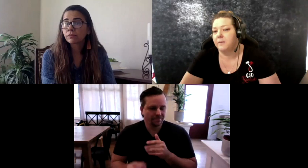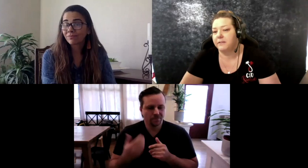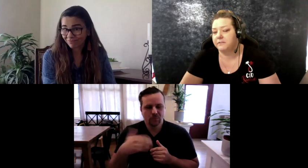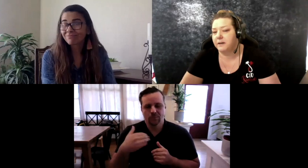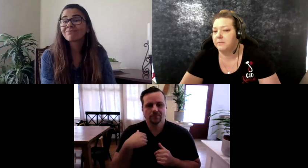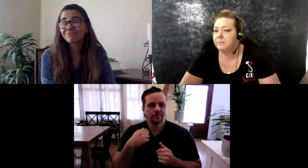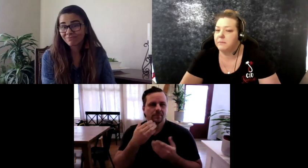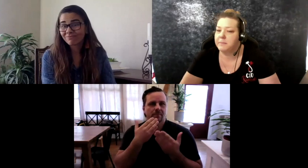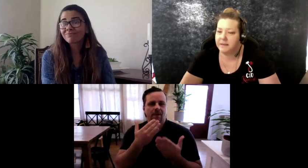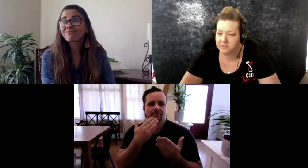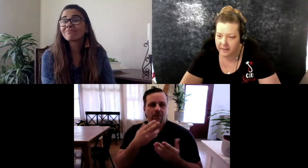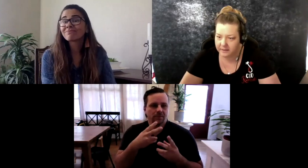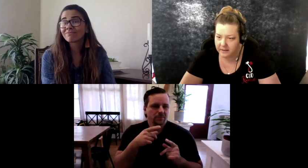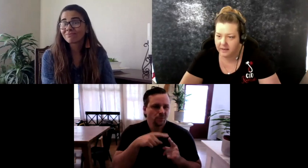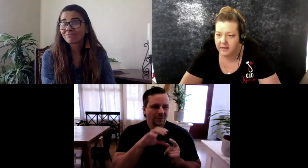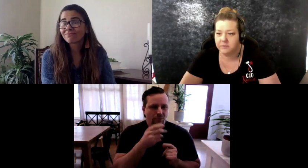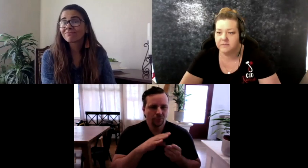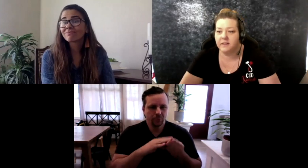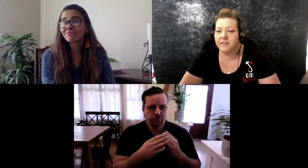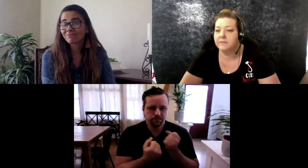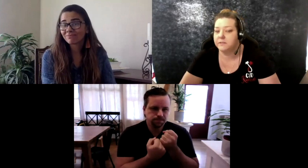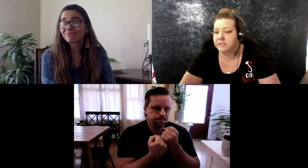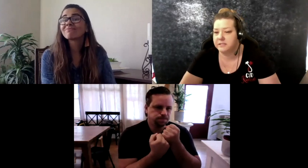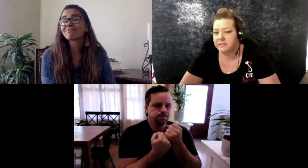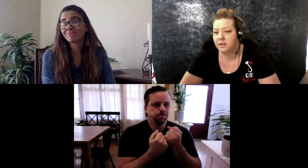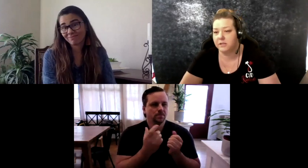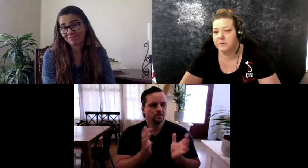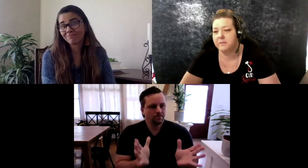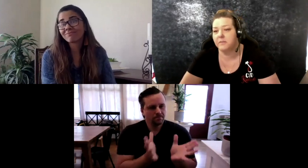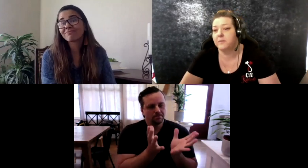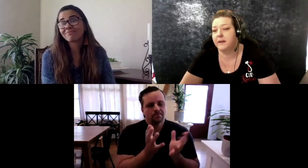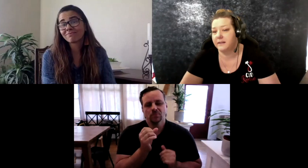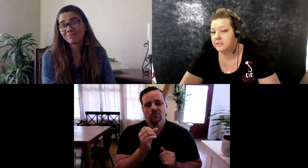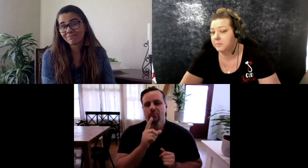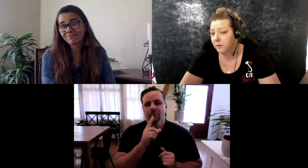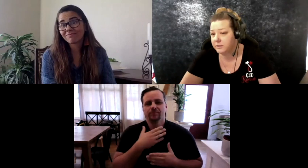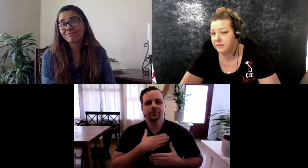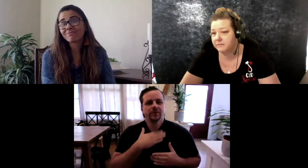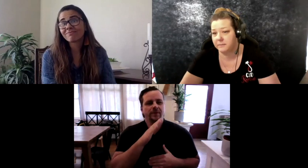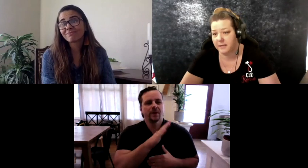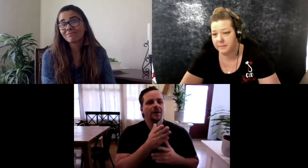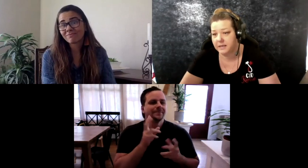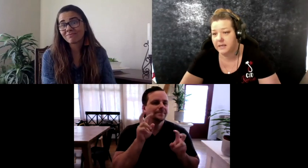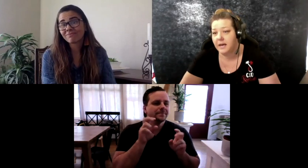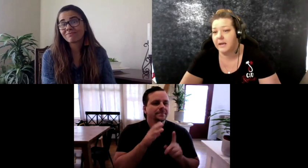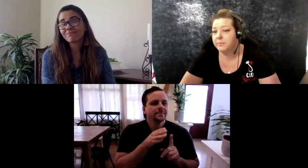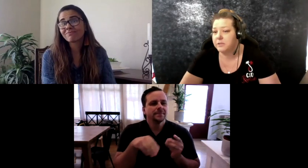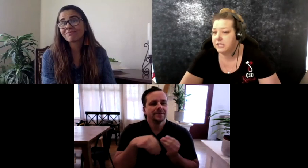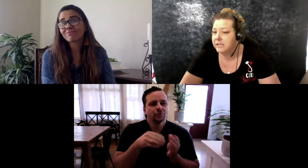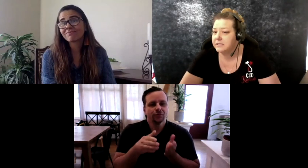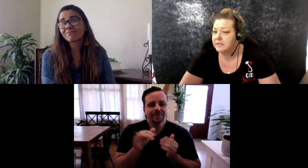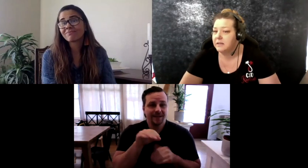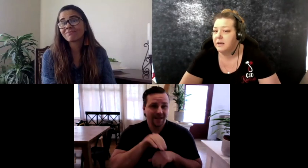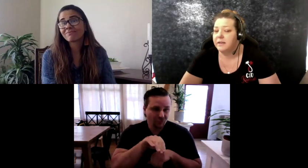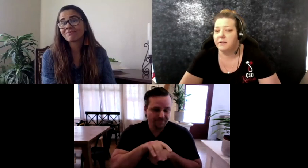My wife had passed away, and I was very thankful to the CSDR community for providing that support and lifting me up. I